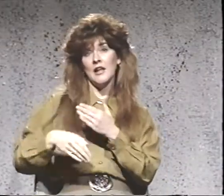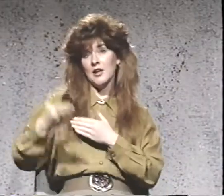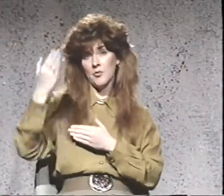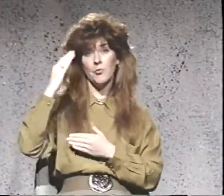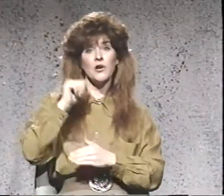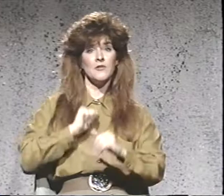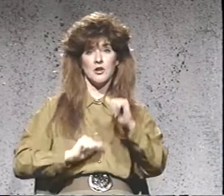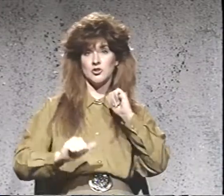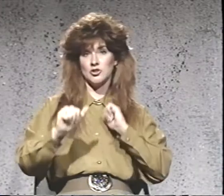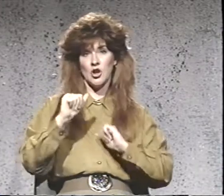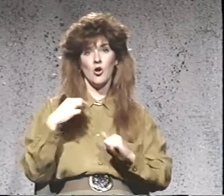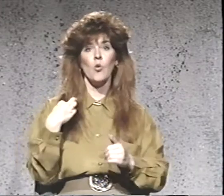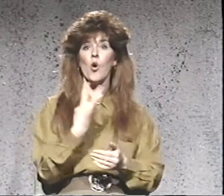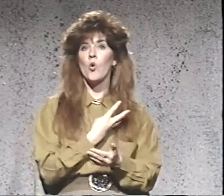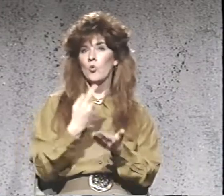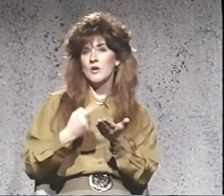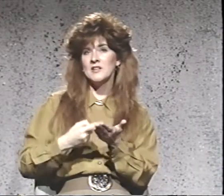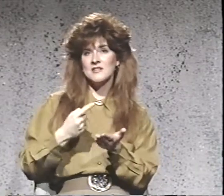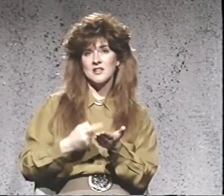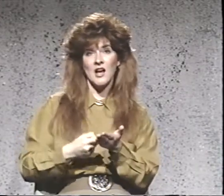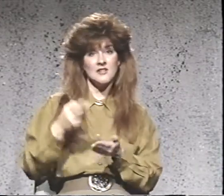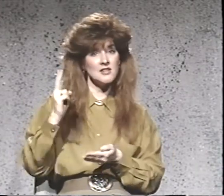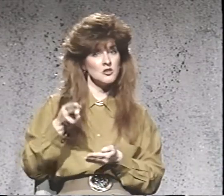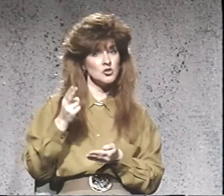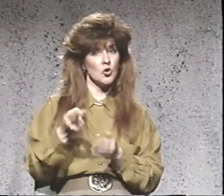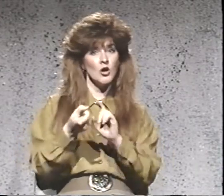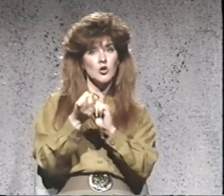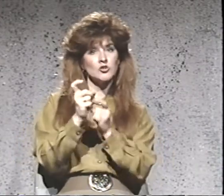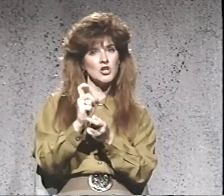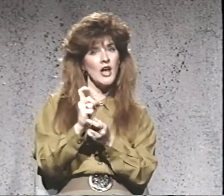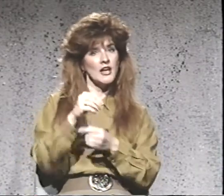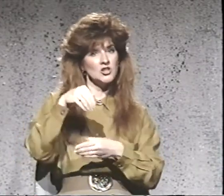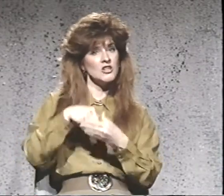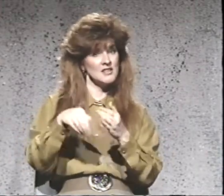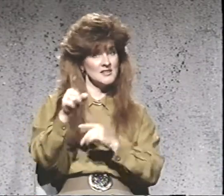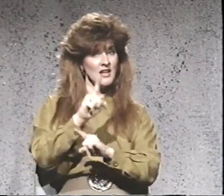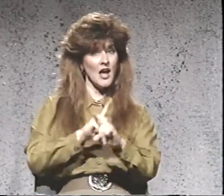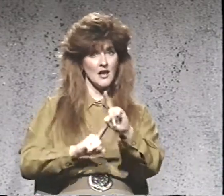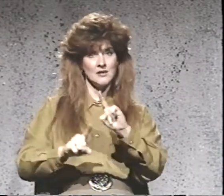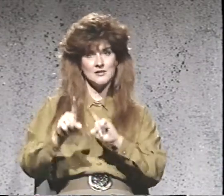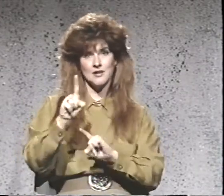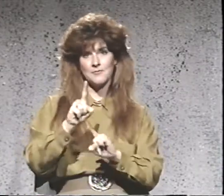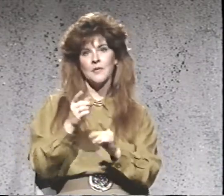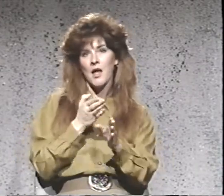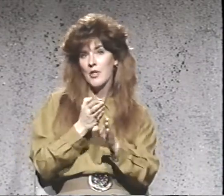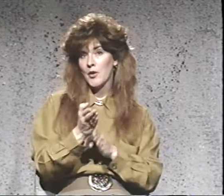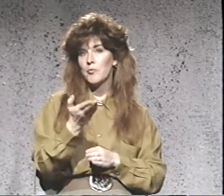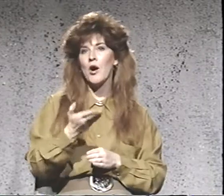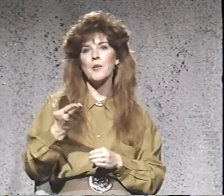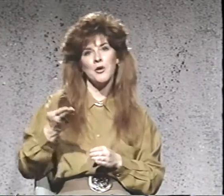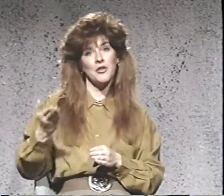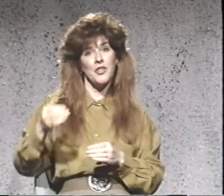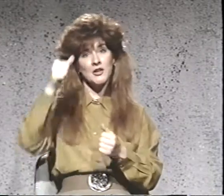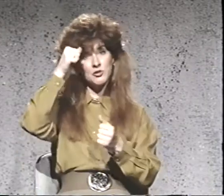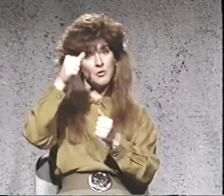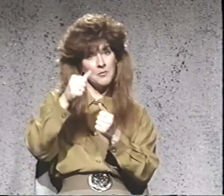a previous show, we discussed historical change in signs. The primary thing to